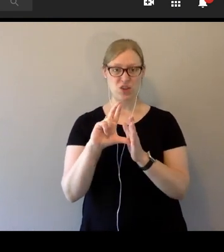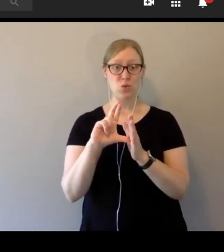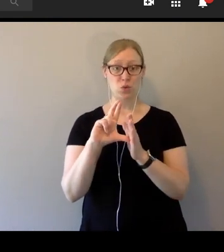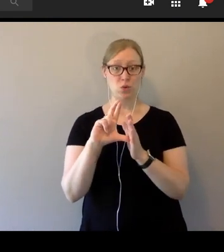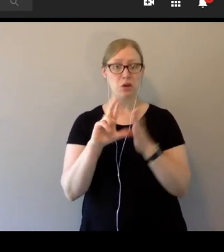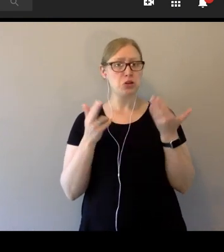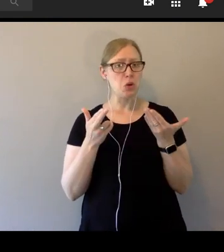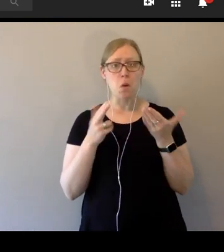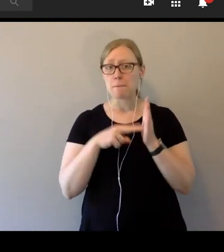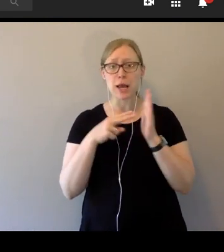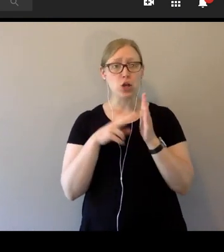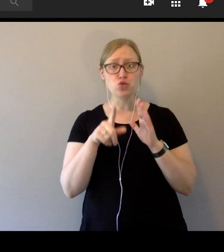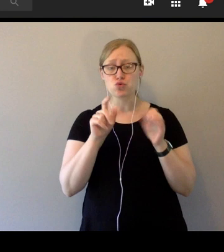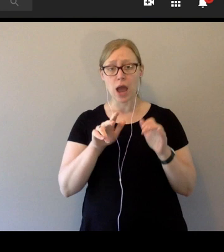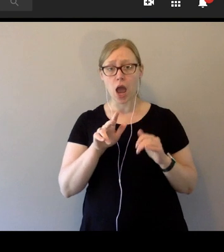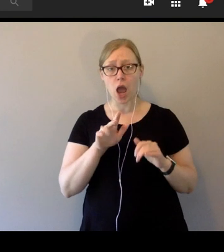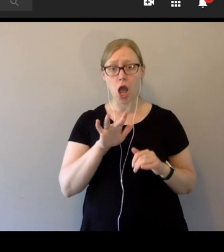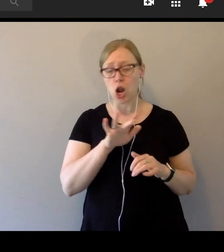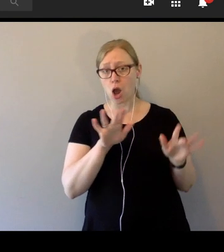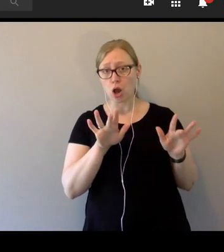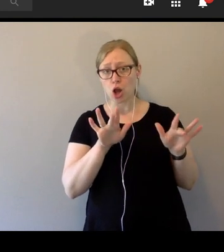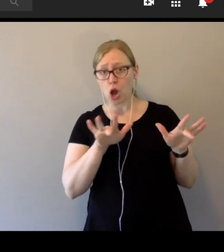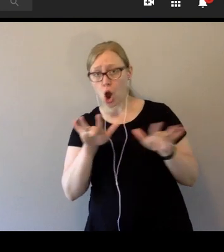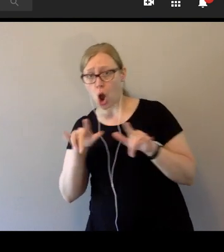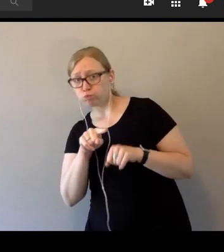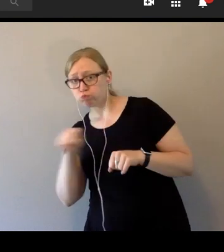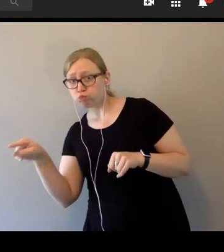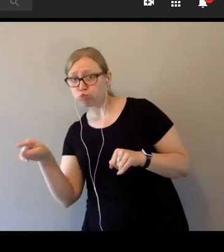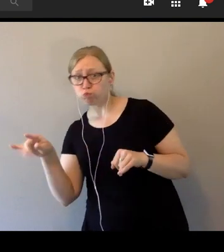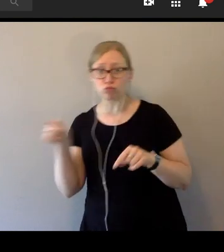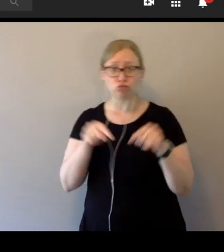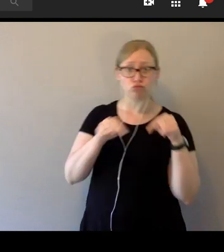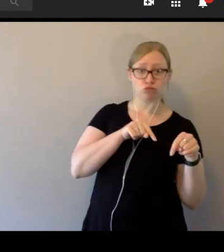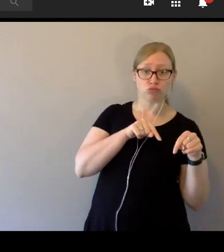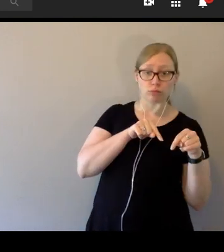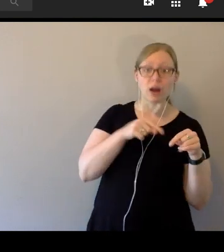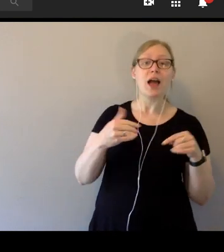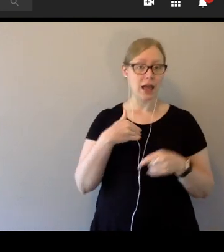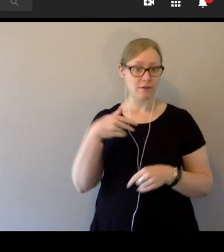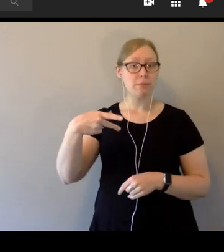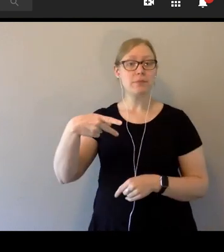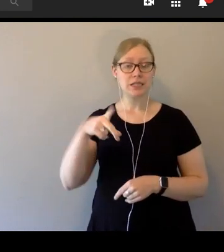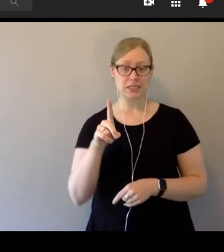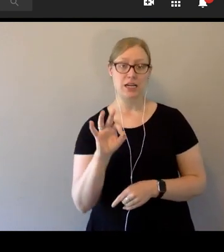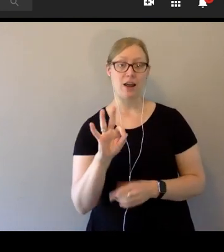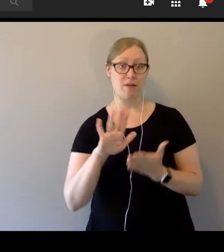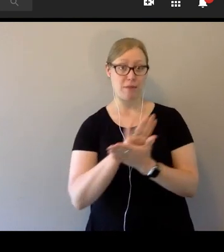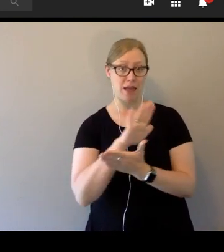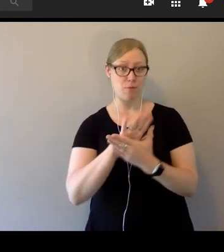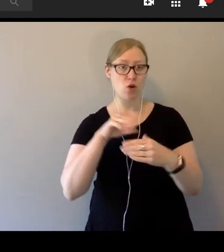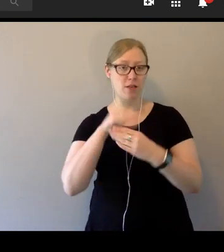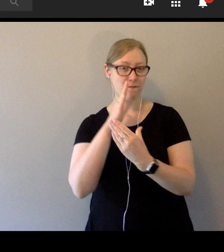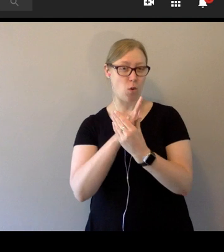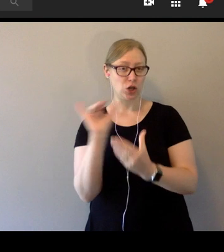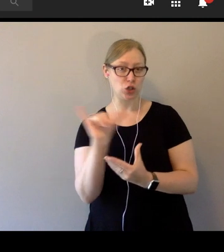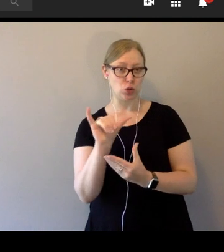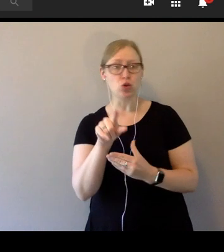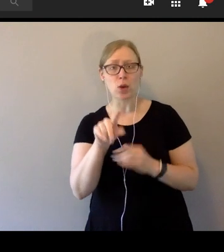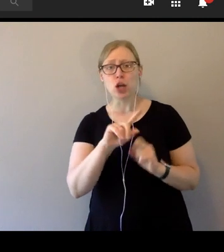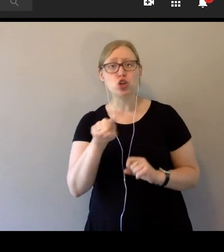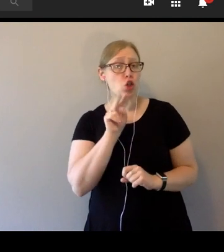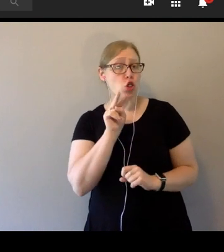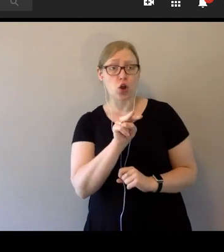to skip around. There also is a PDF document in the folder, so you could use that